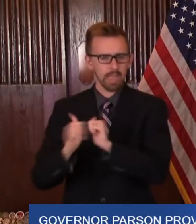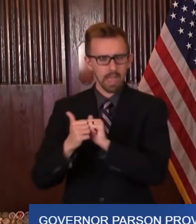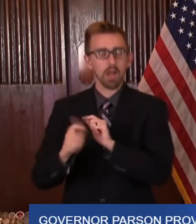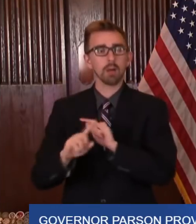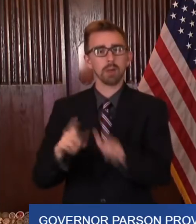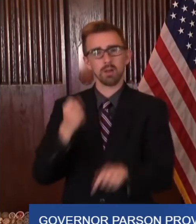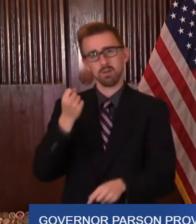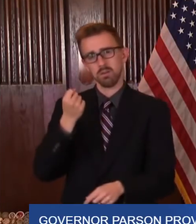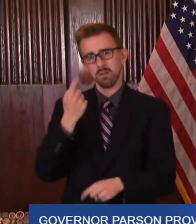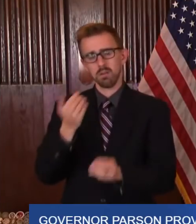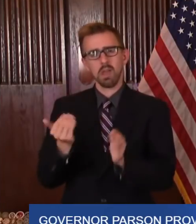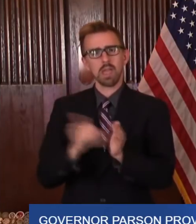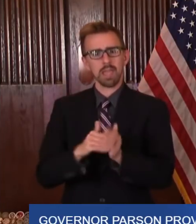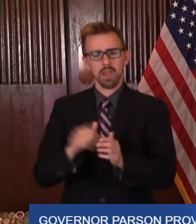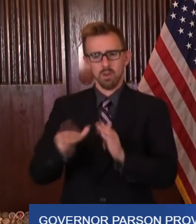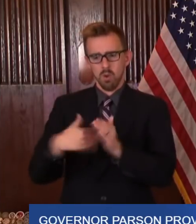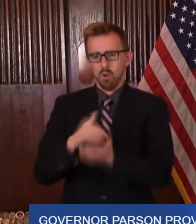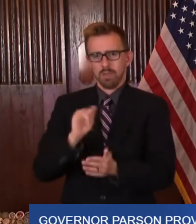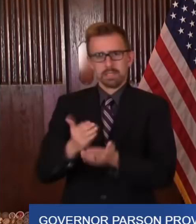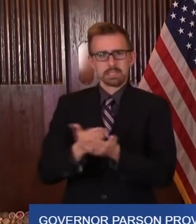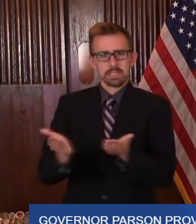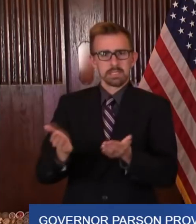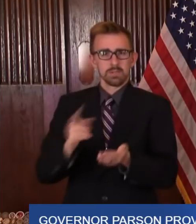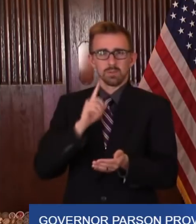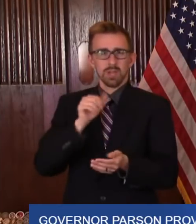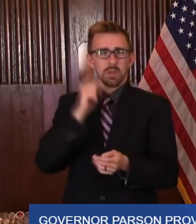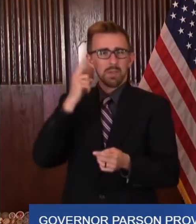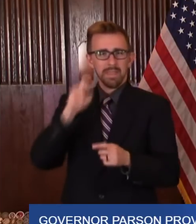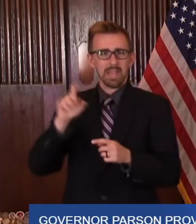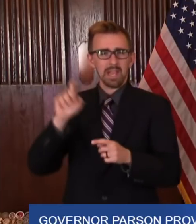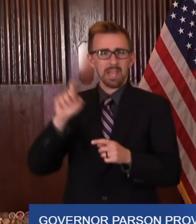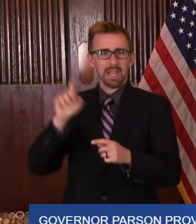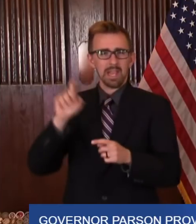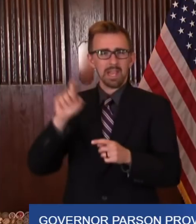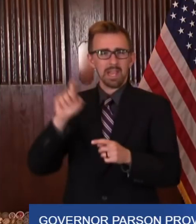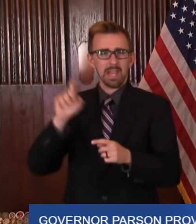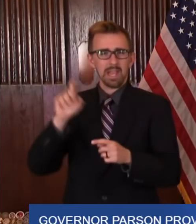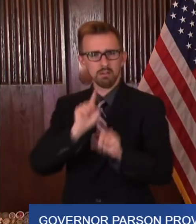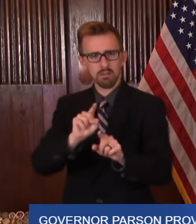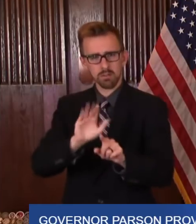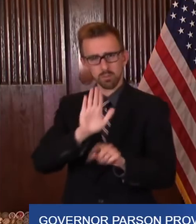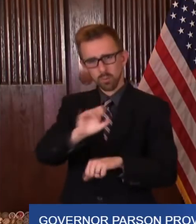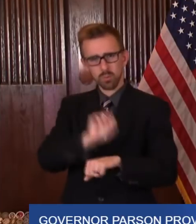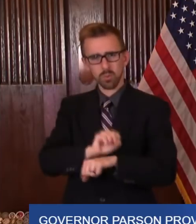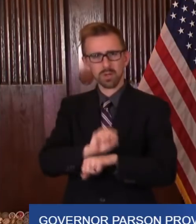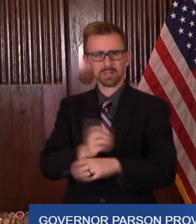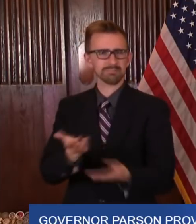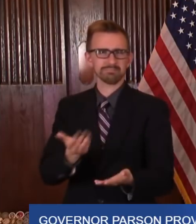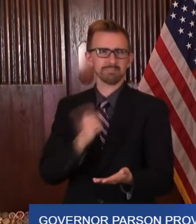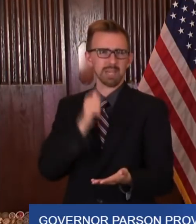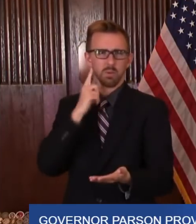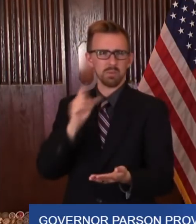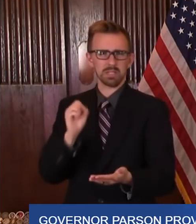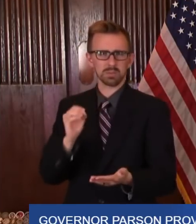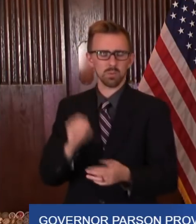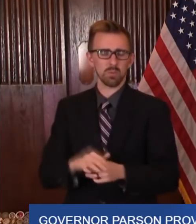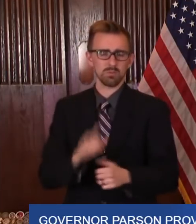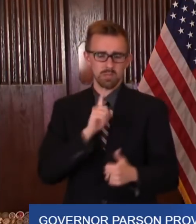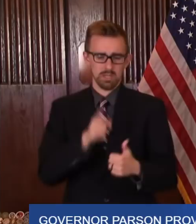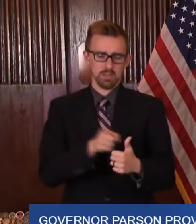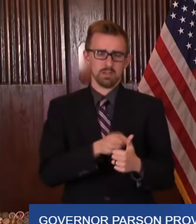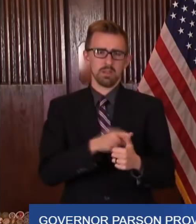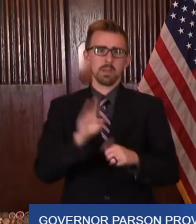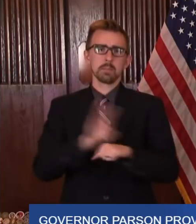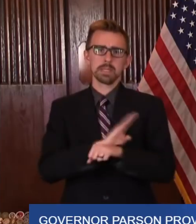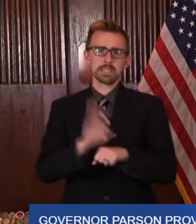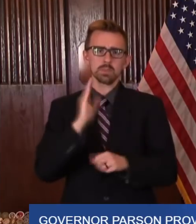But again, I think a lot of these things, I don't think you're going to need government to regulate everything about how you run your business. I think, number one, the business